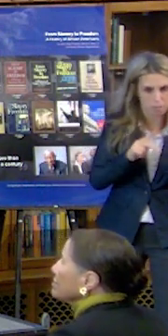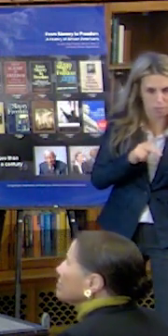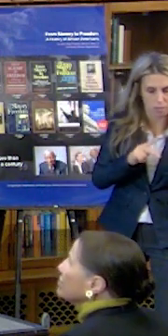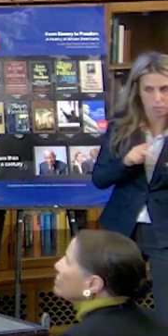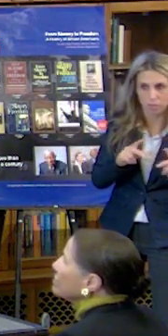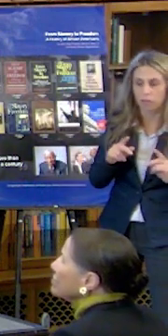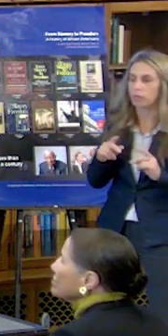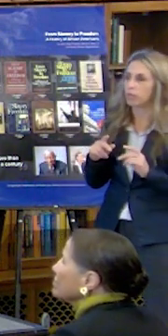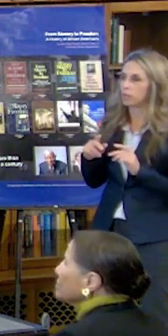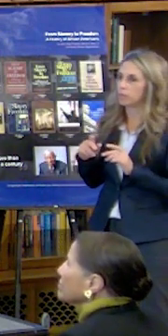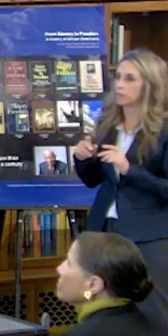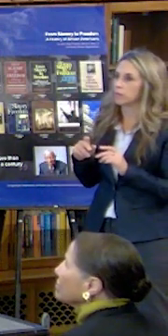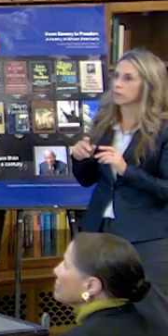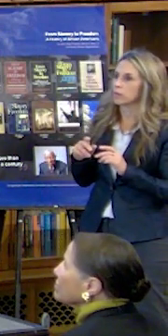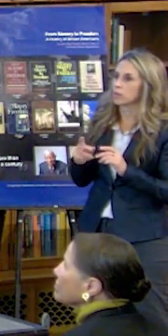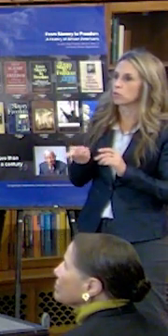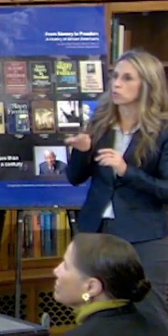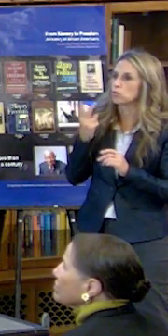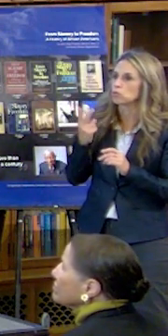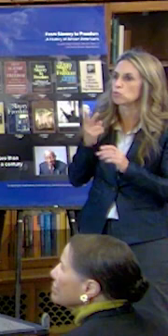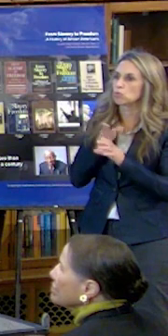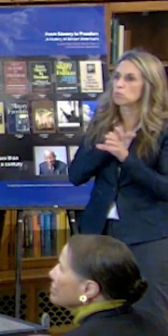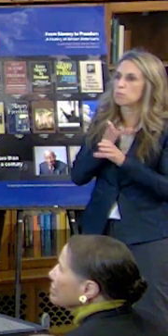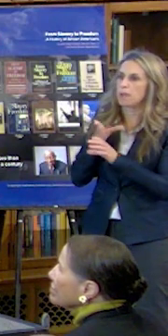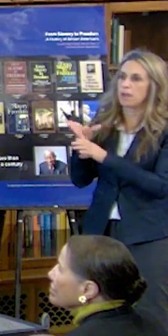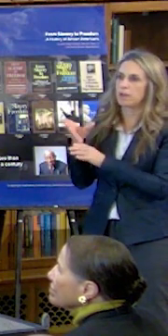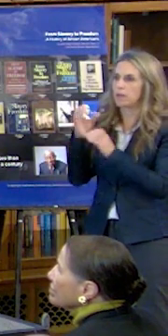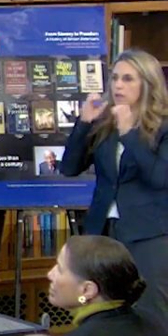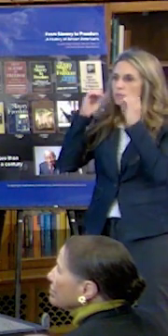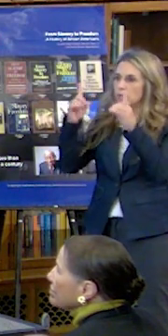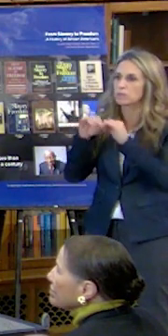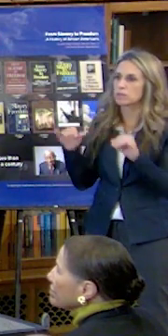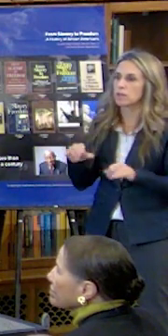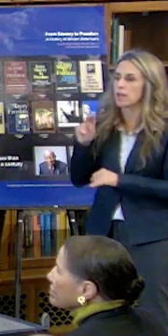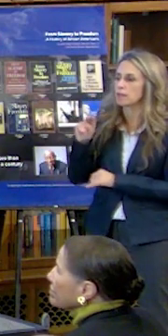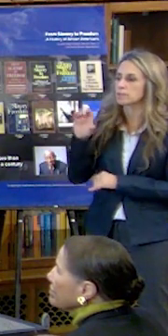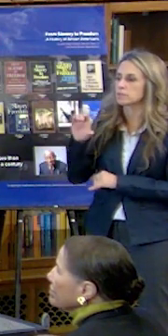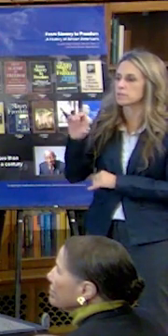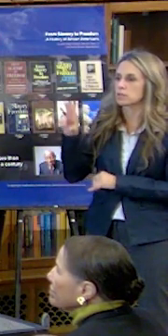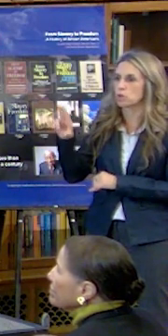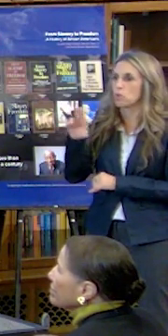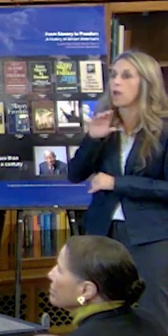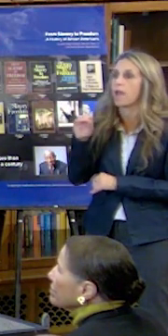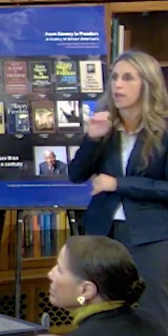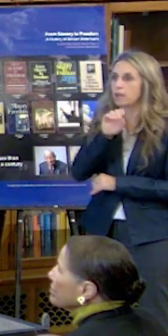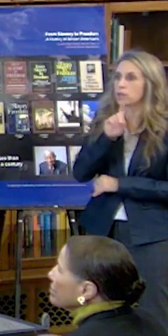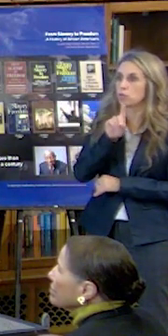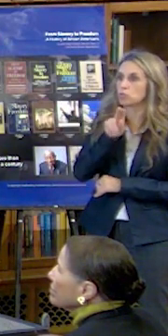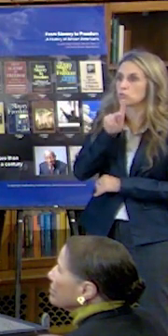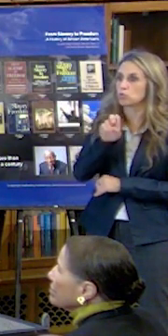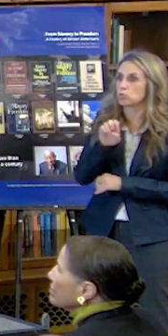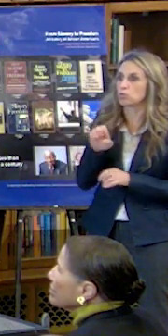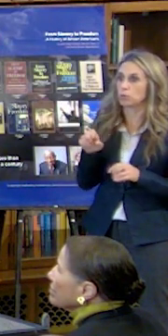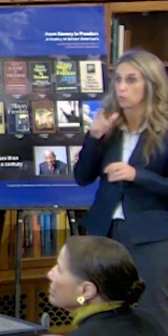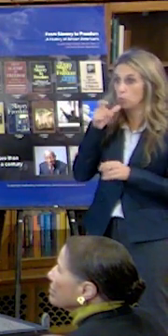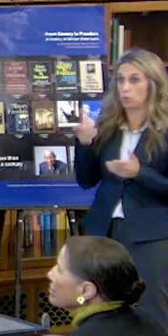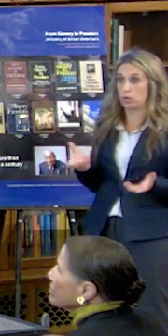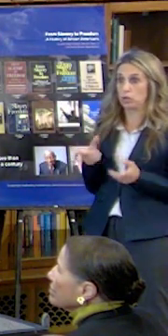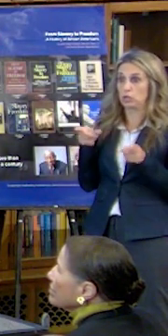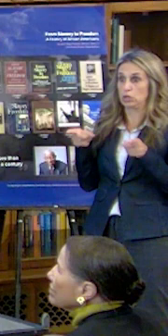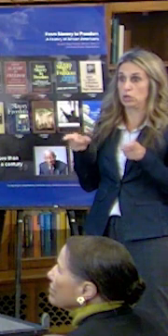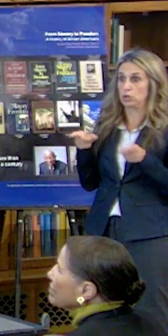of the you know the two main educational institutions in CCU and that are here to put our